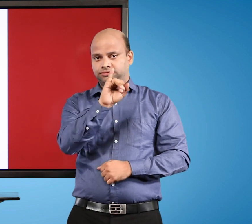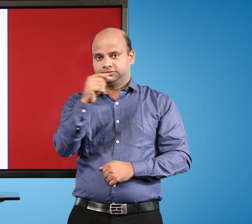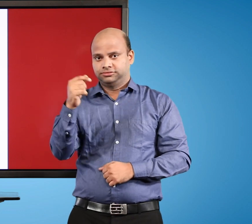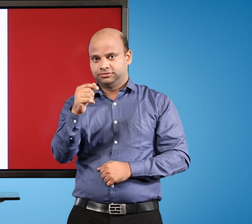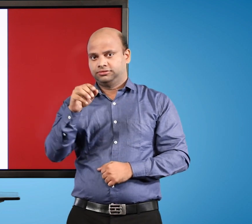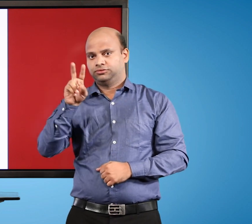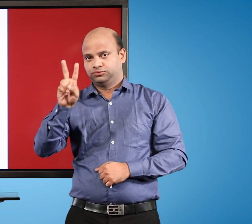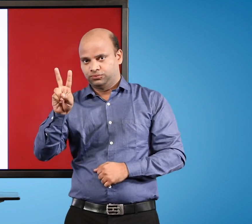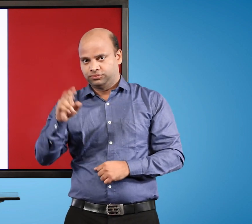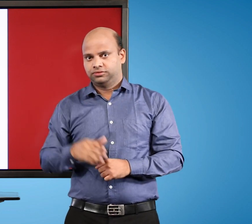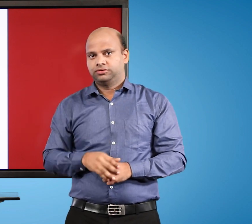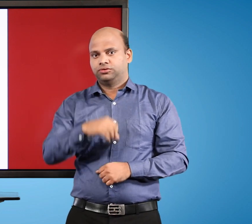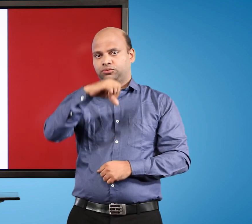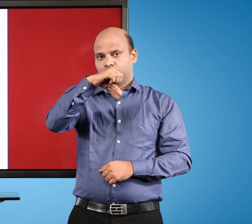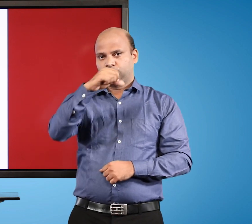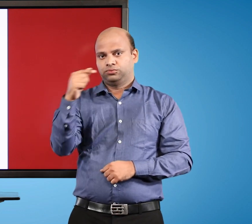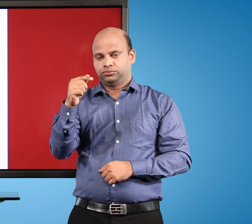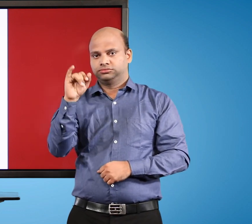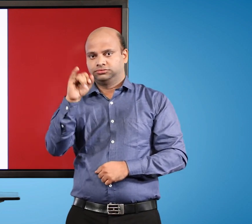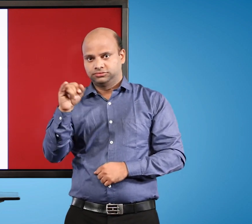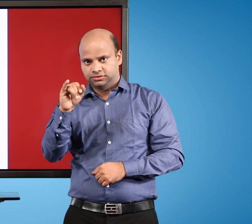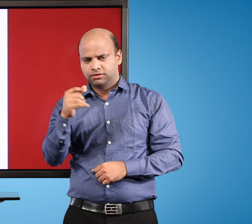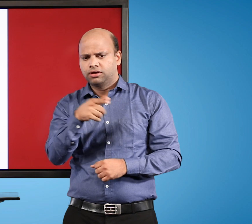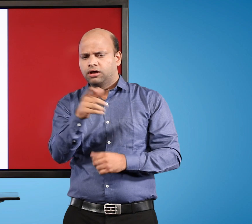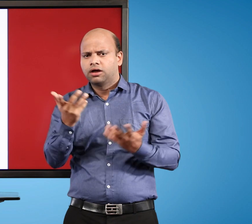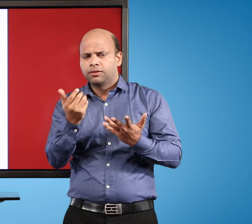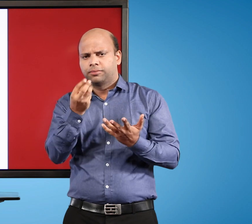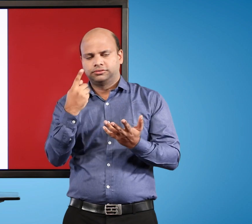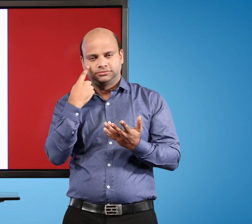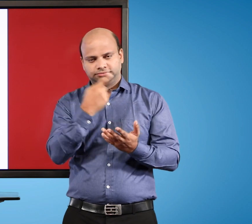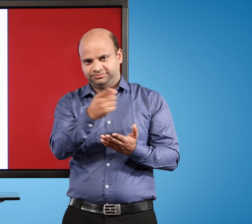6 minus 2, 9 minus 6 using the number line.